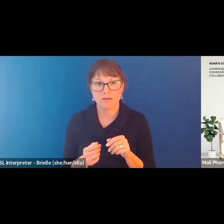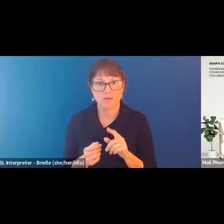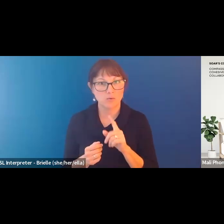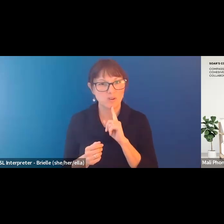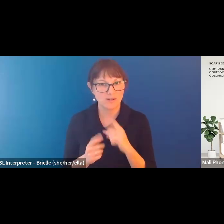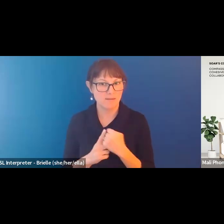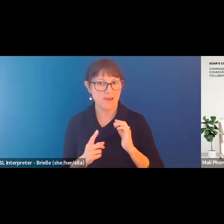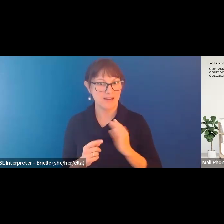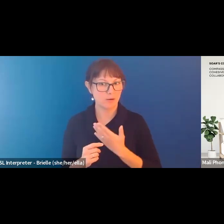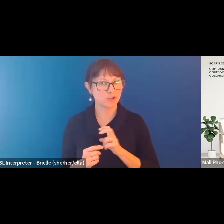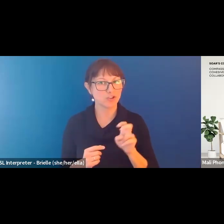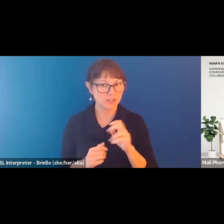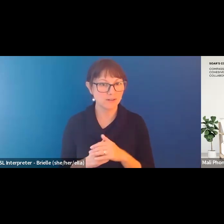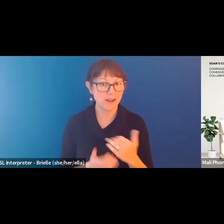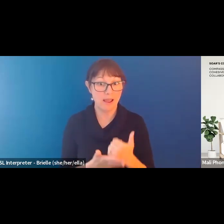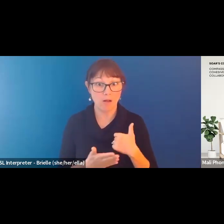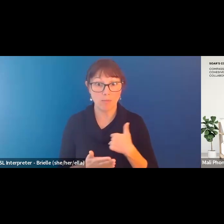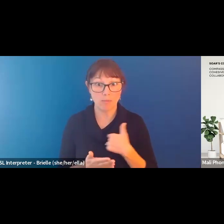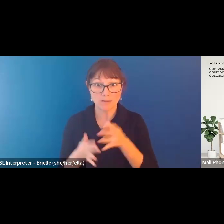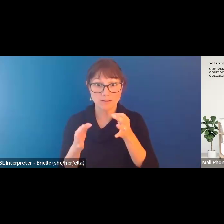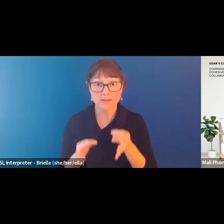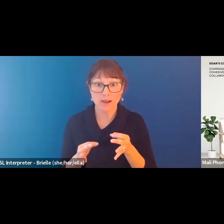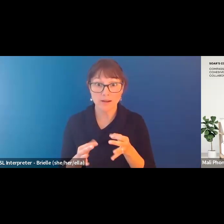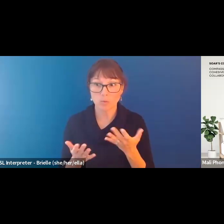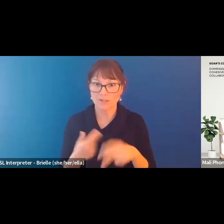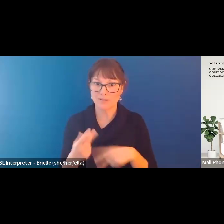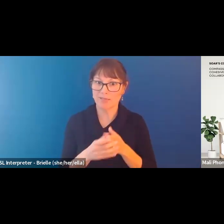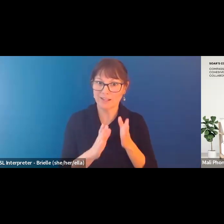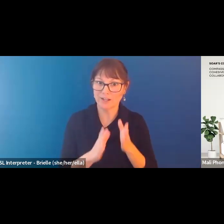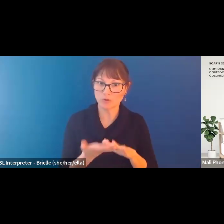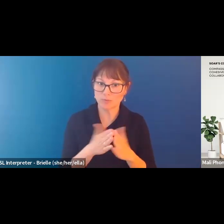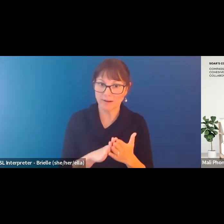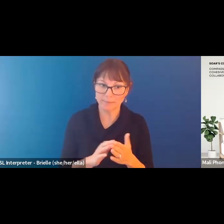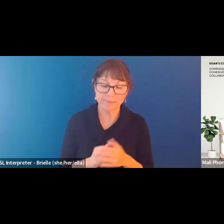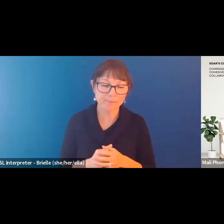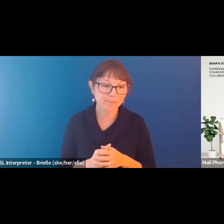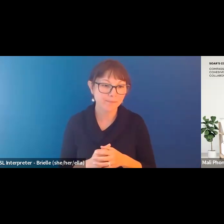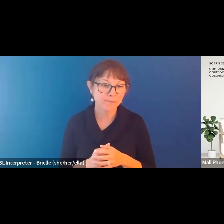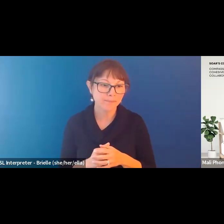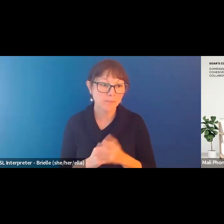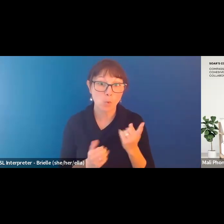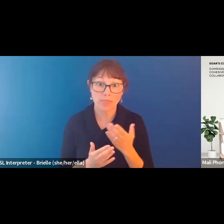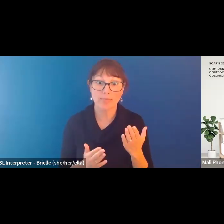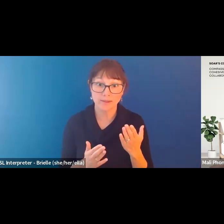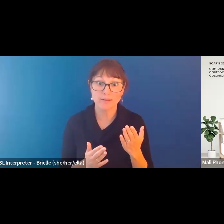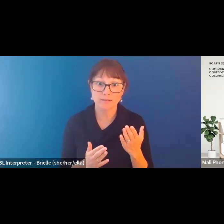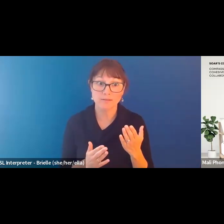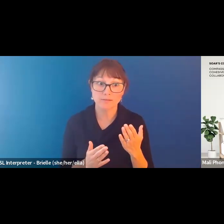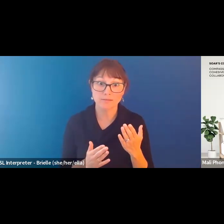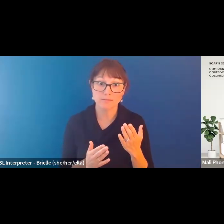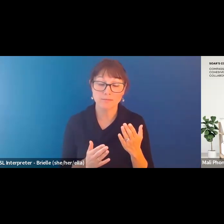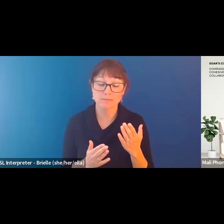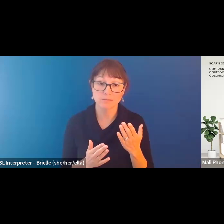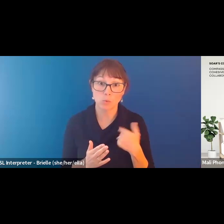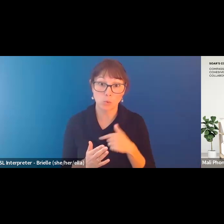of shape our journey and help us decide what type of leader we want to be. One thing is for sure, we